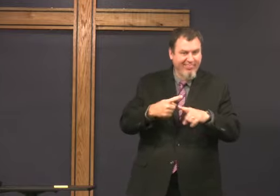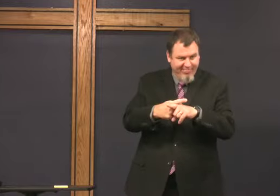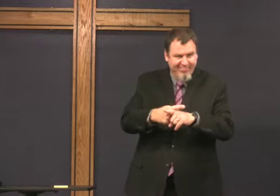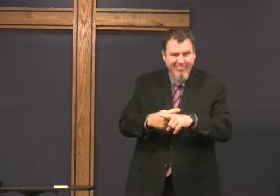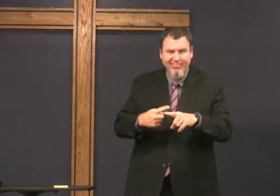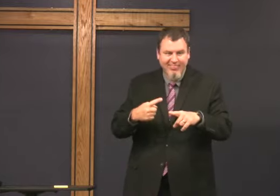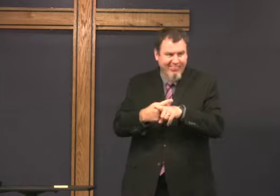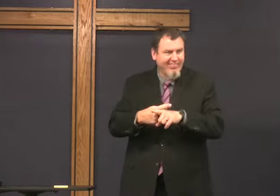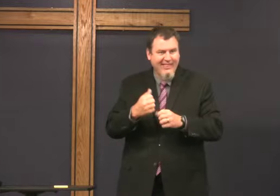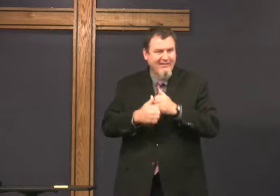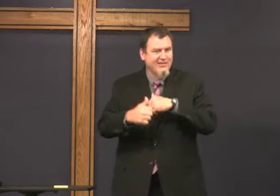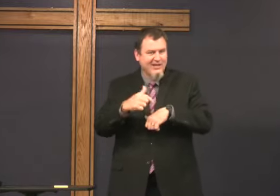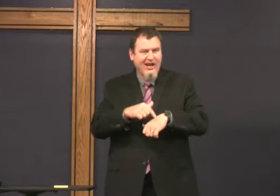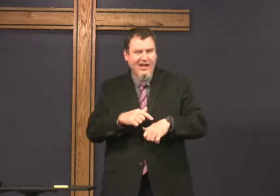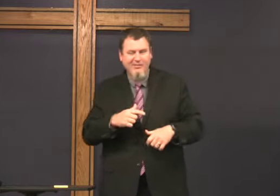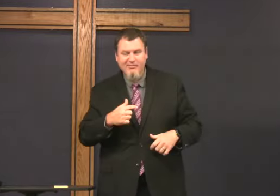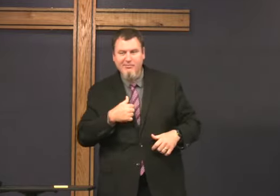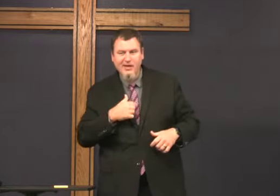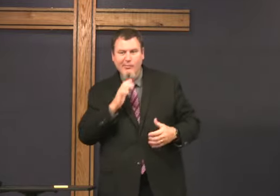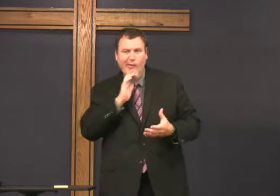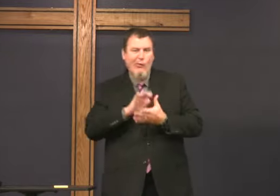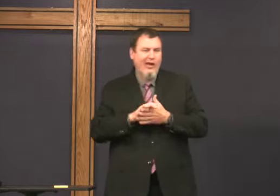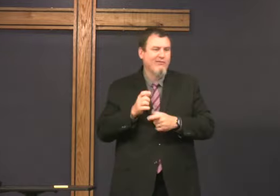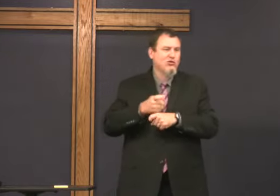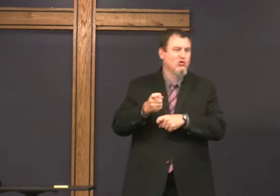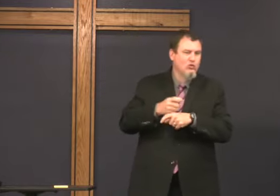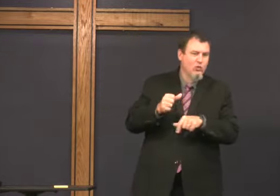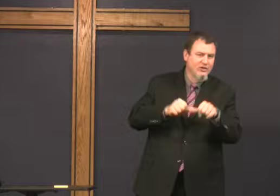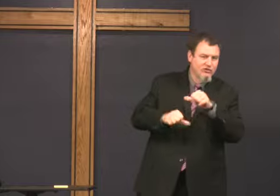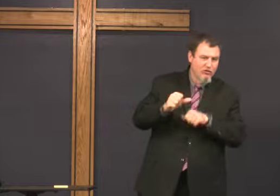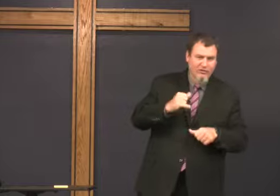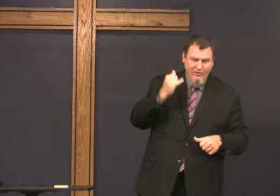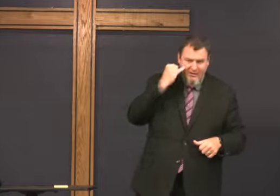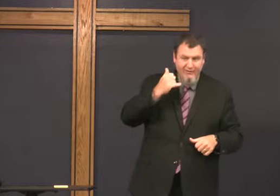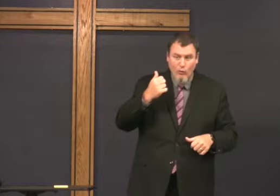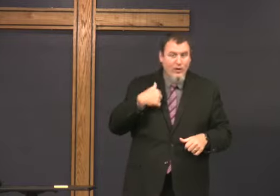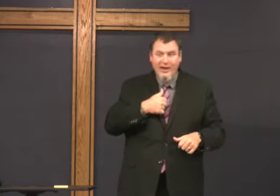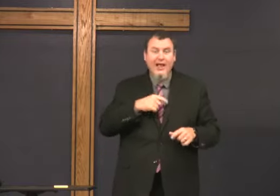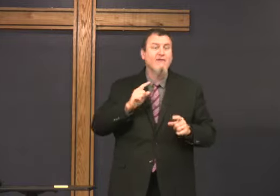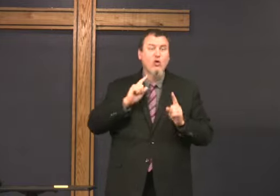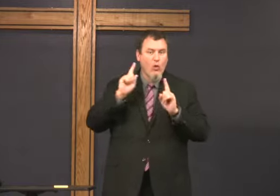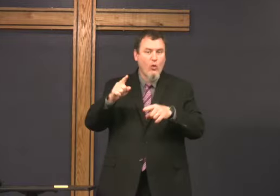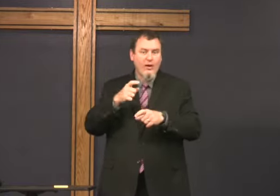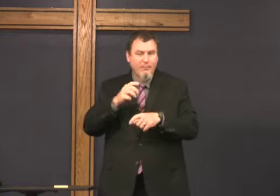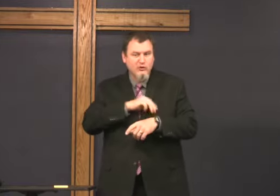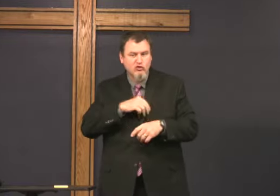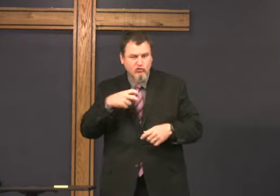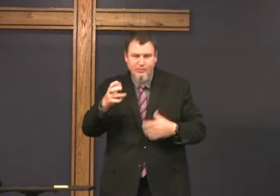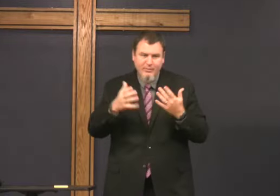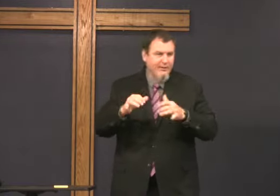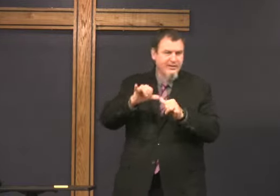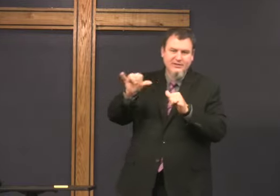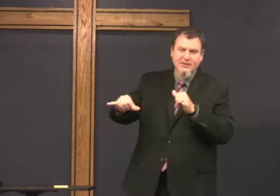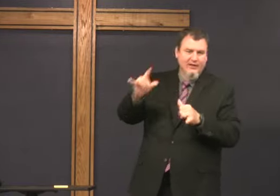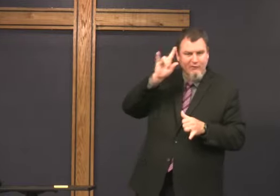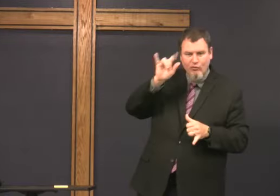but we keep having conflicts that pop up every time. We keep teasing each other that we need to go,